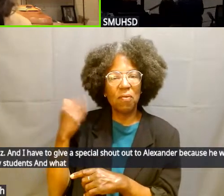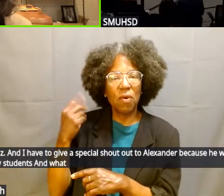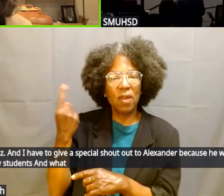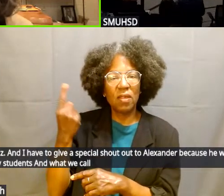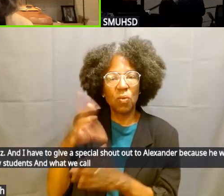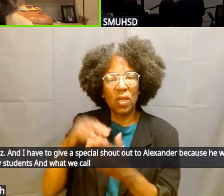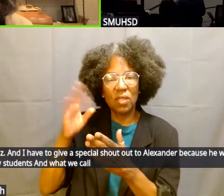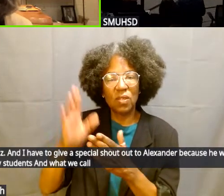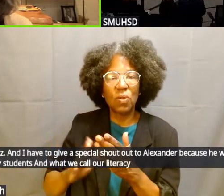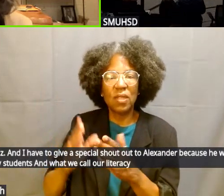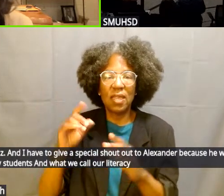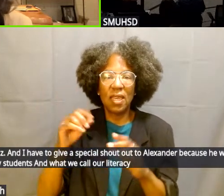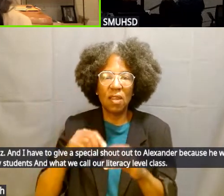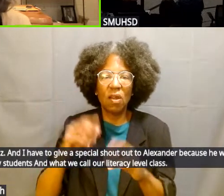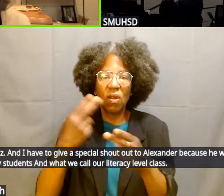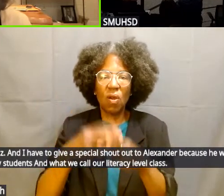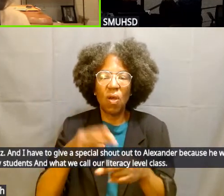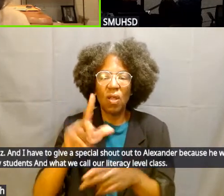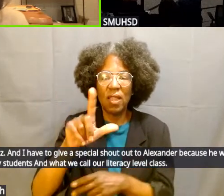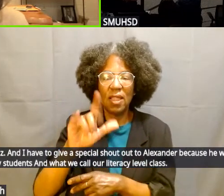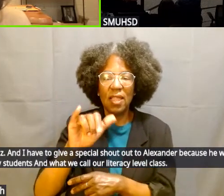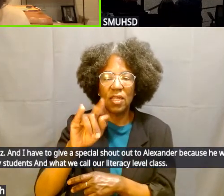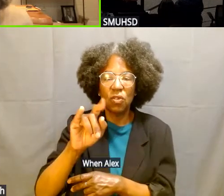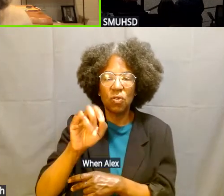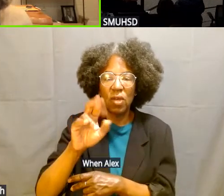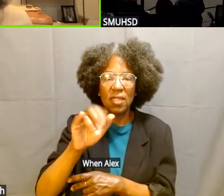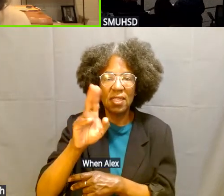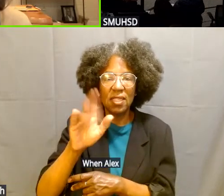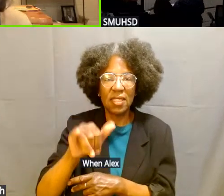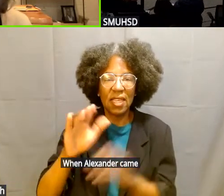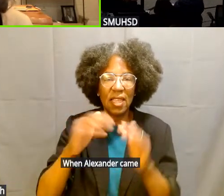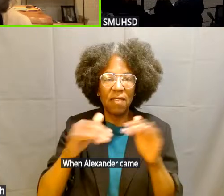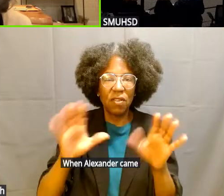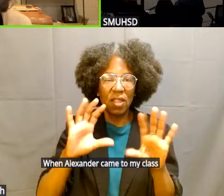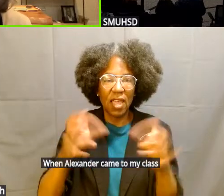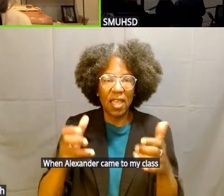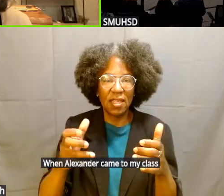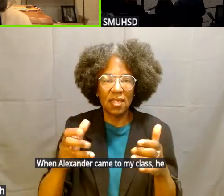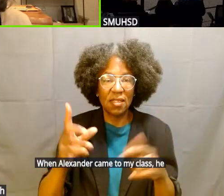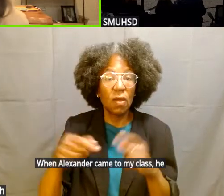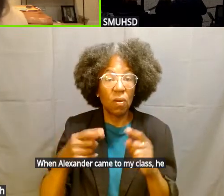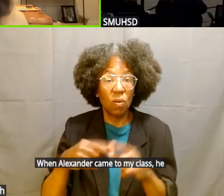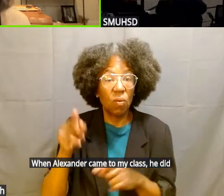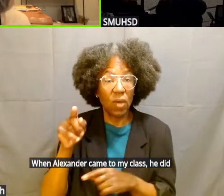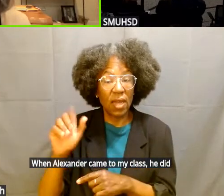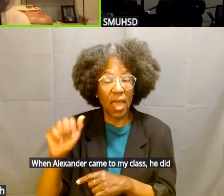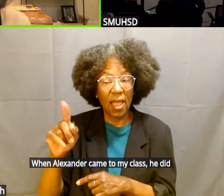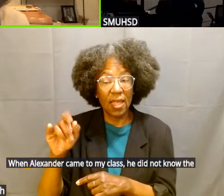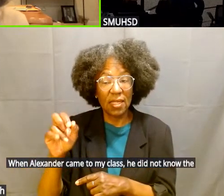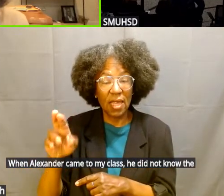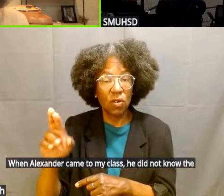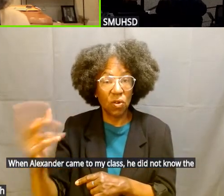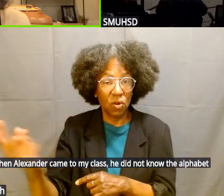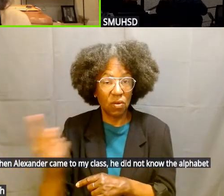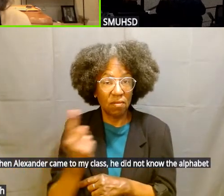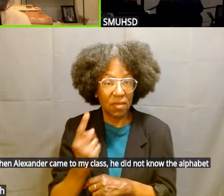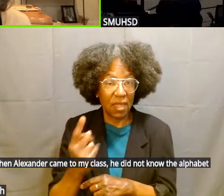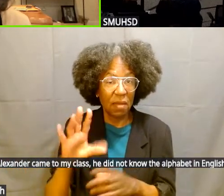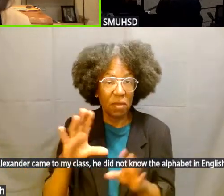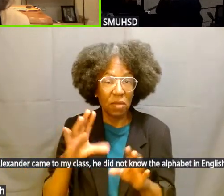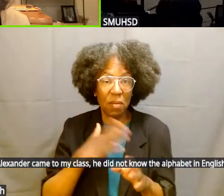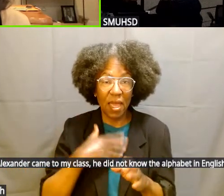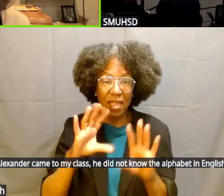literacy level class. When Alexander came to my class, he did not know the alphabet in English.